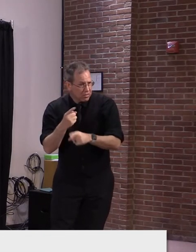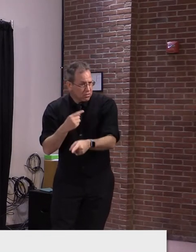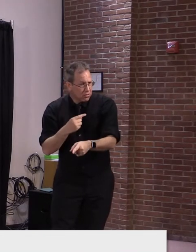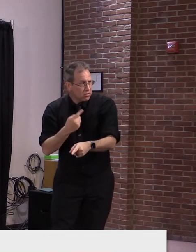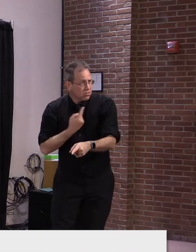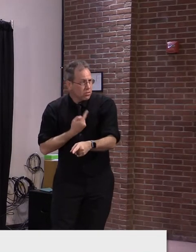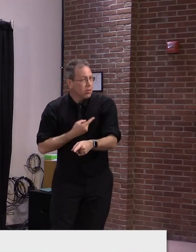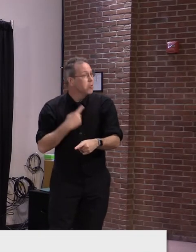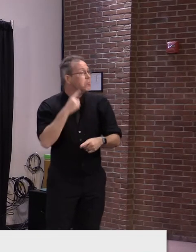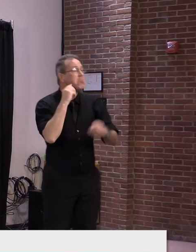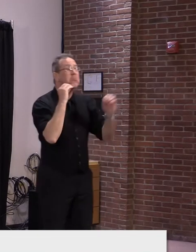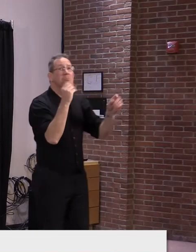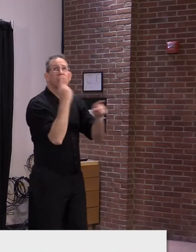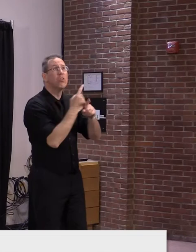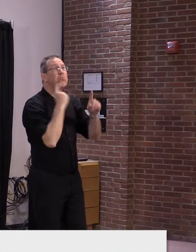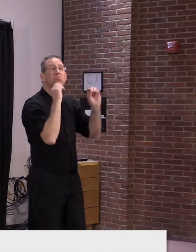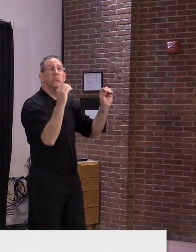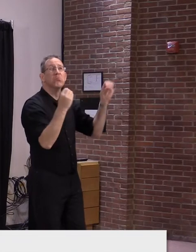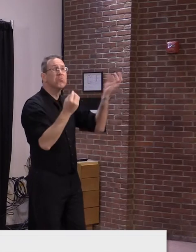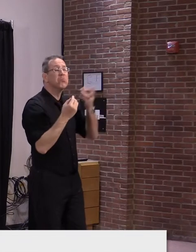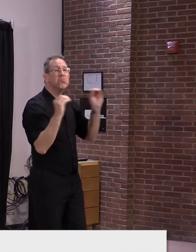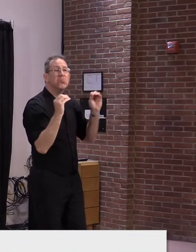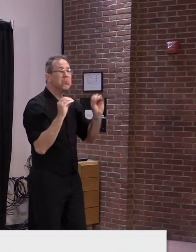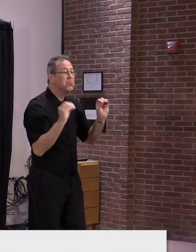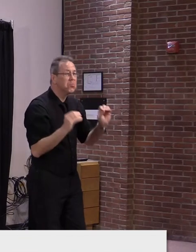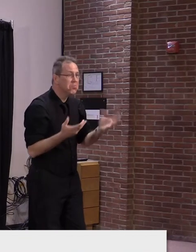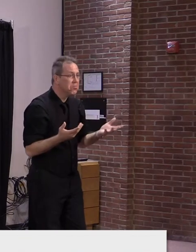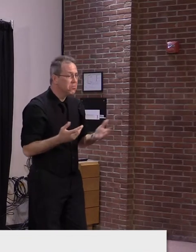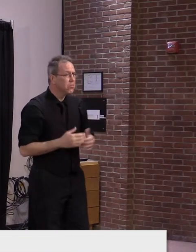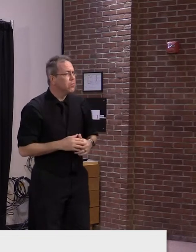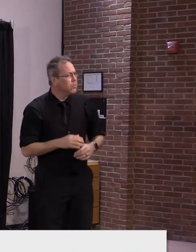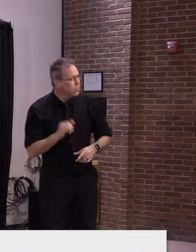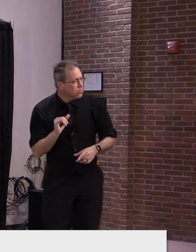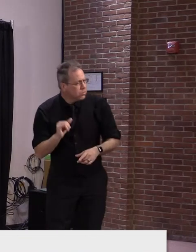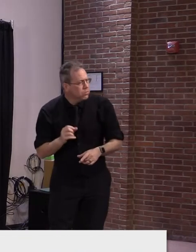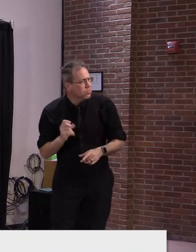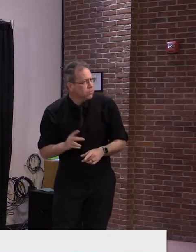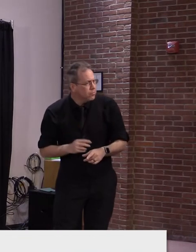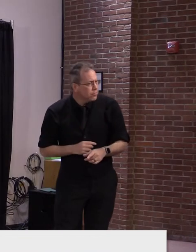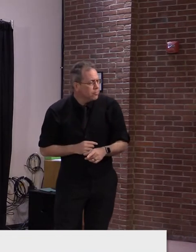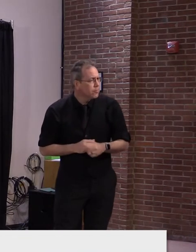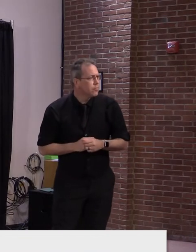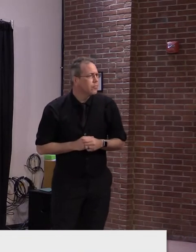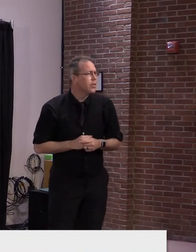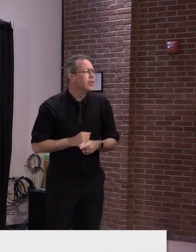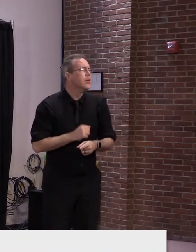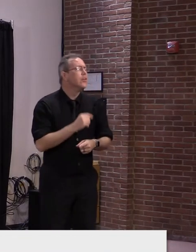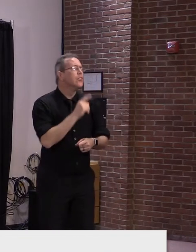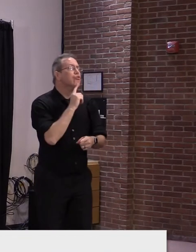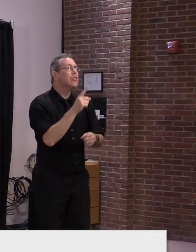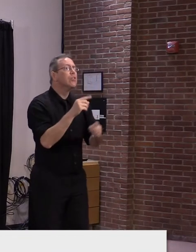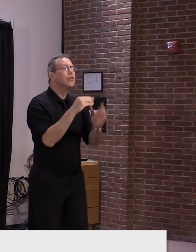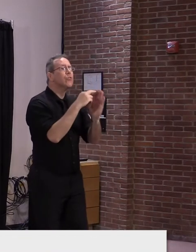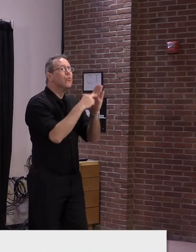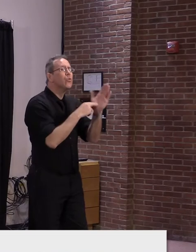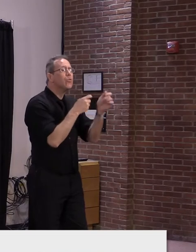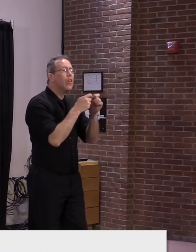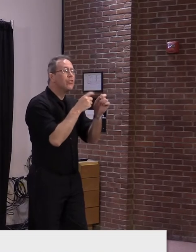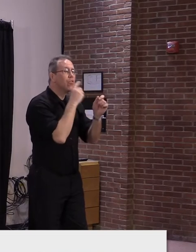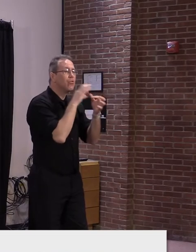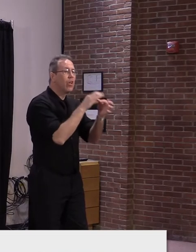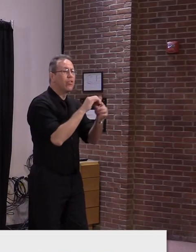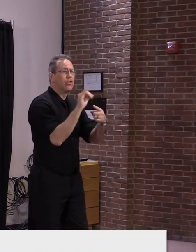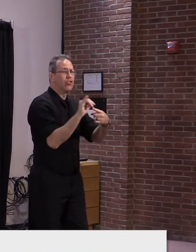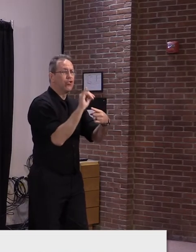No, Dr. Levine, not on the uninsured population. On the insured population, our bulletin, our regulation that requires coverage and no out-of-pocket